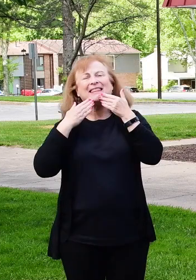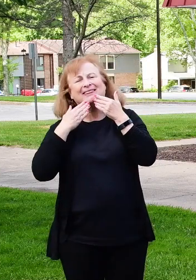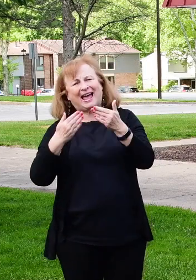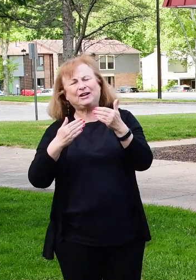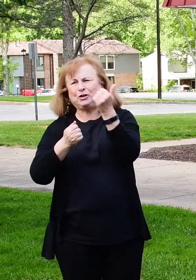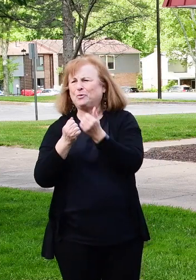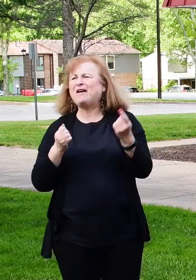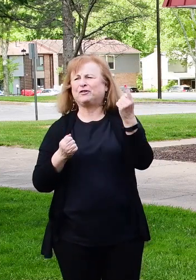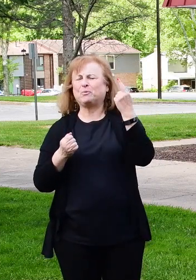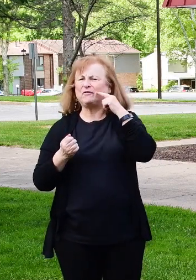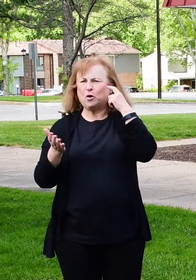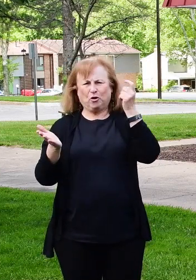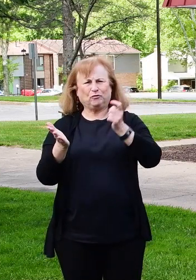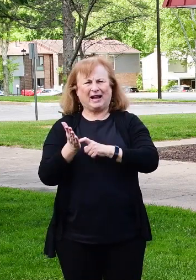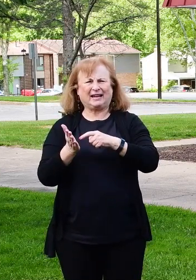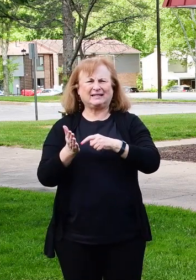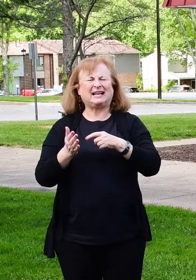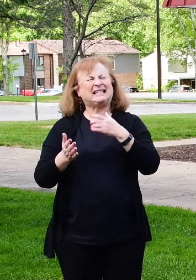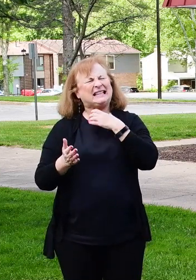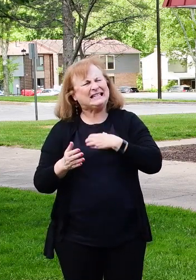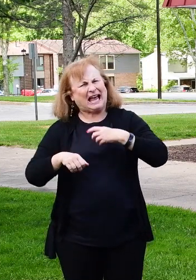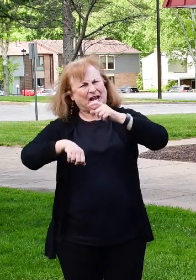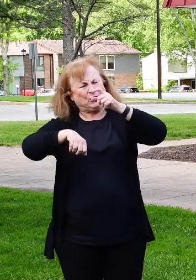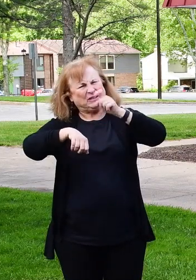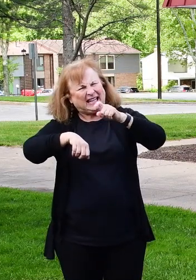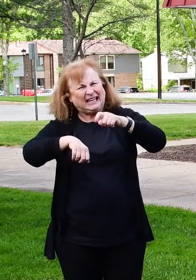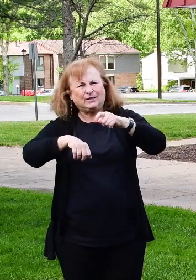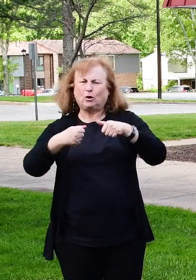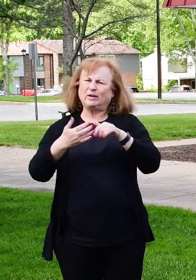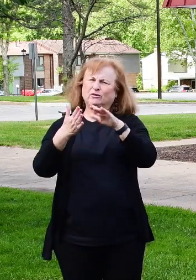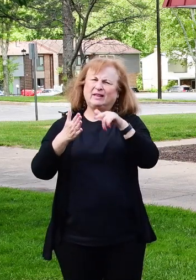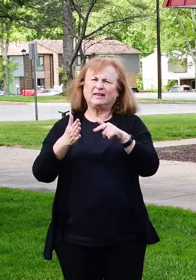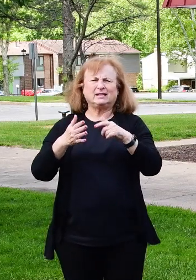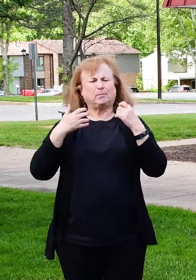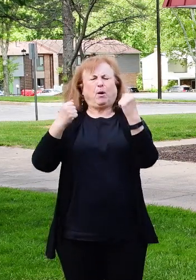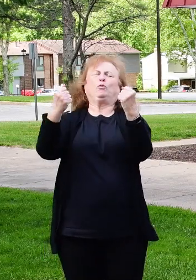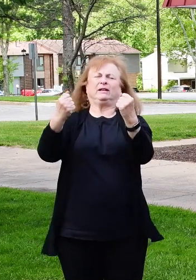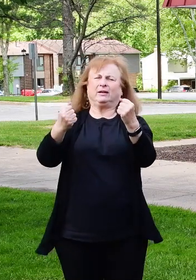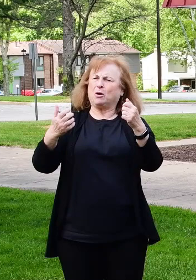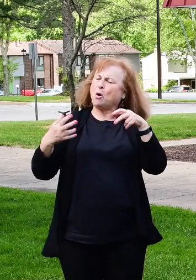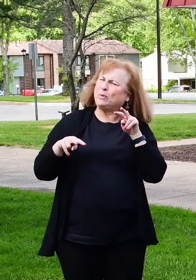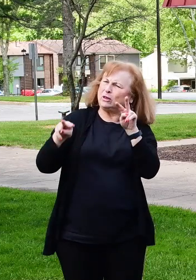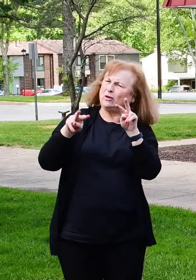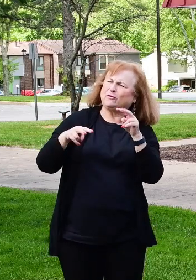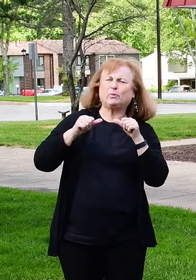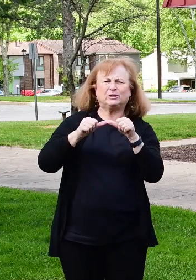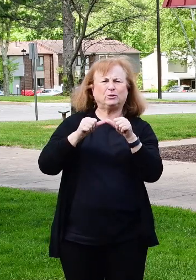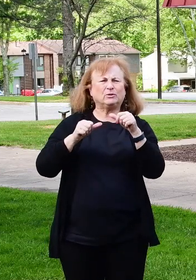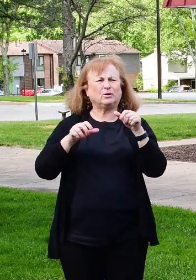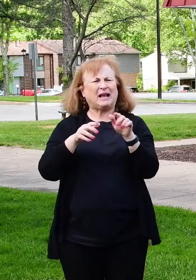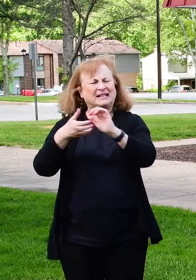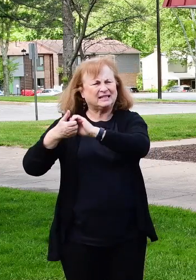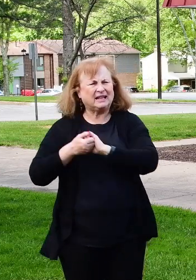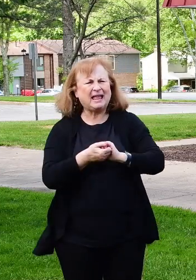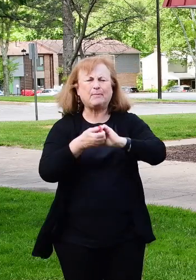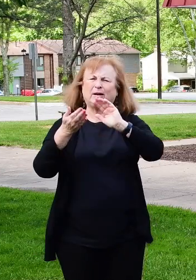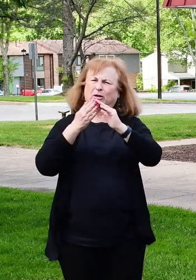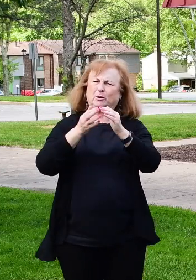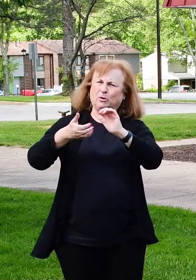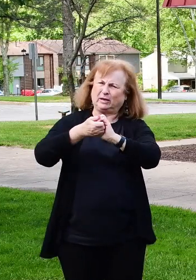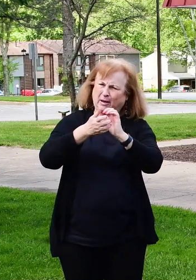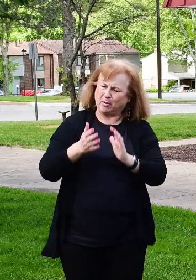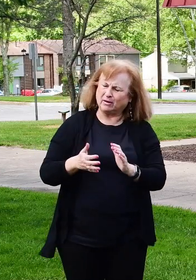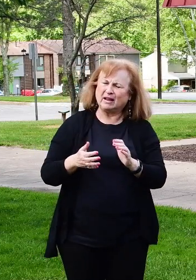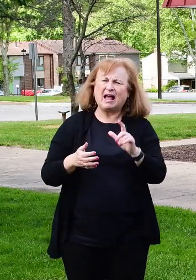you, everyone, for recognizing the dire need and addressing it boldly. We look forward to continuing as collaborating community